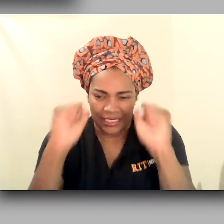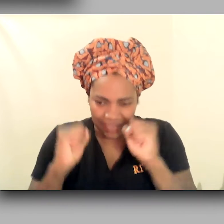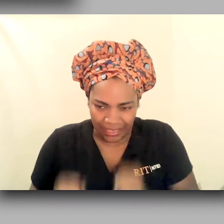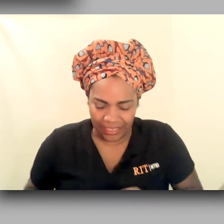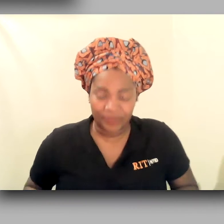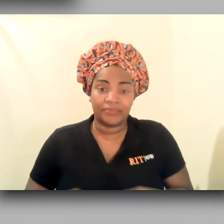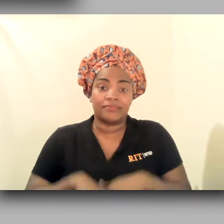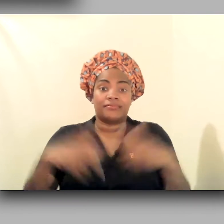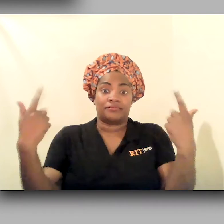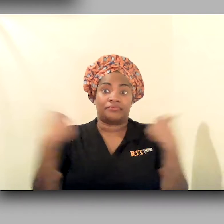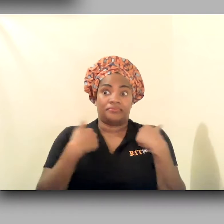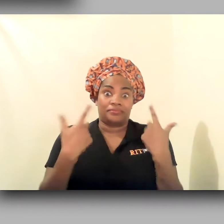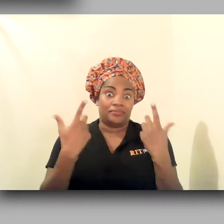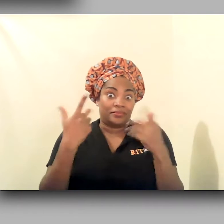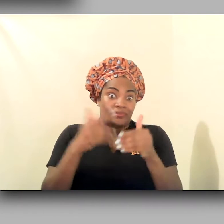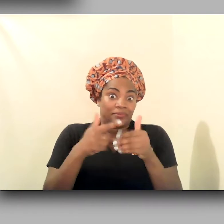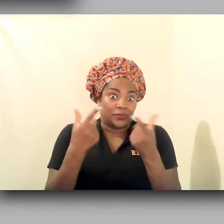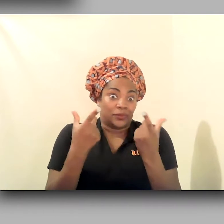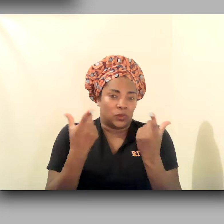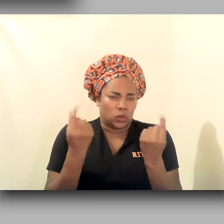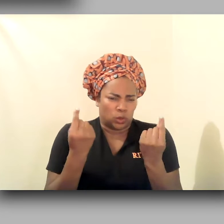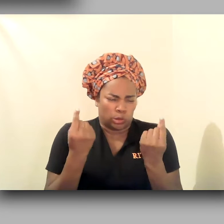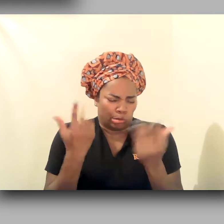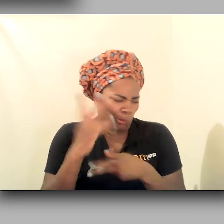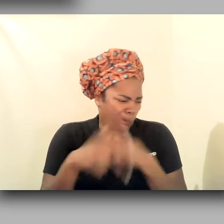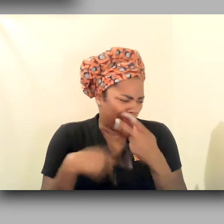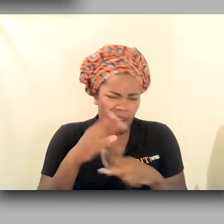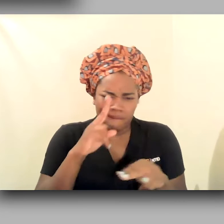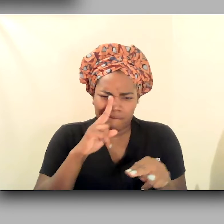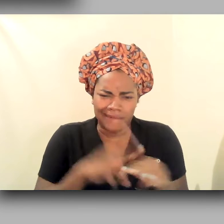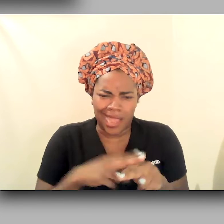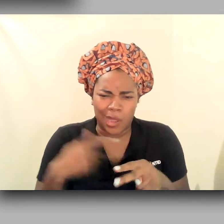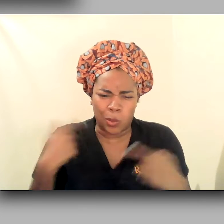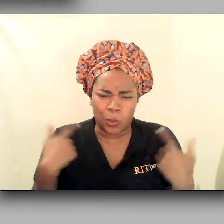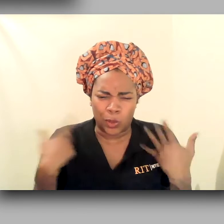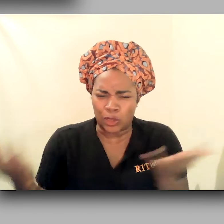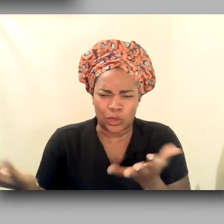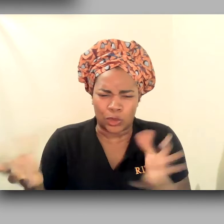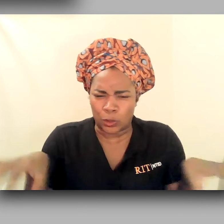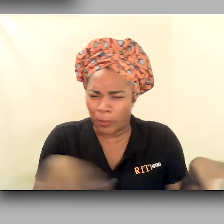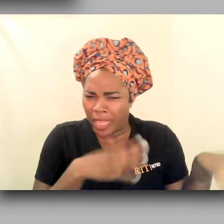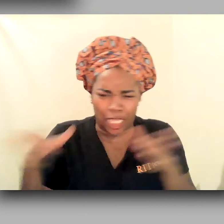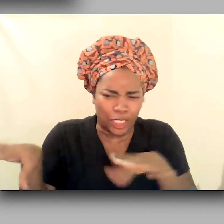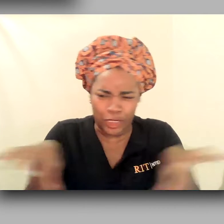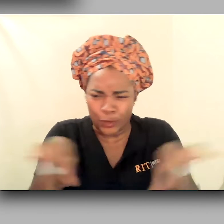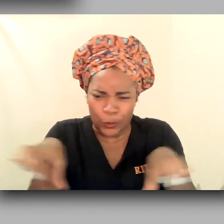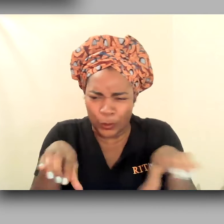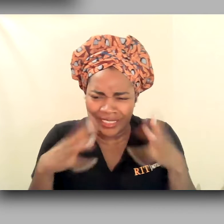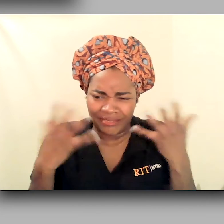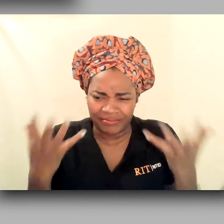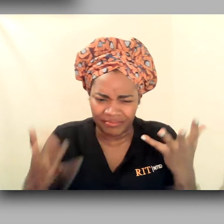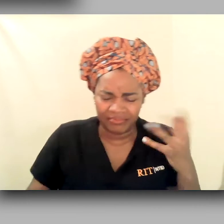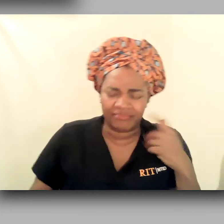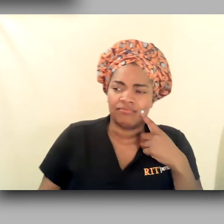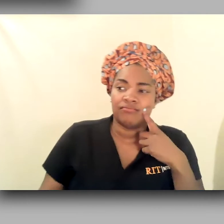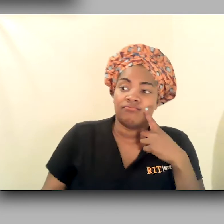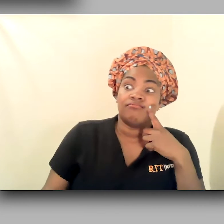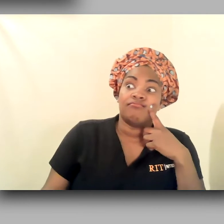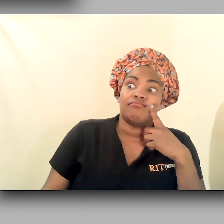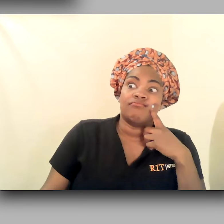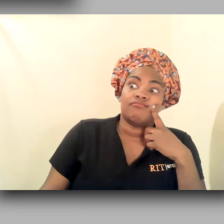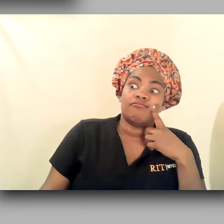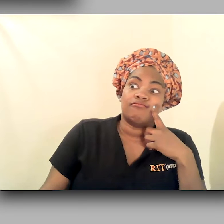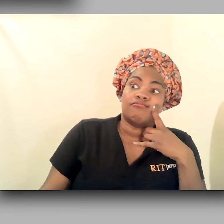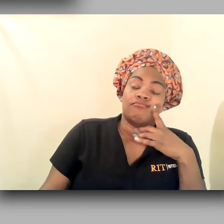you involved. Okay, what are we going to do? Let's see, something fun. We want to do